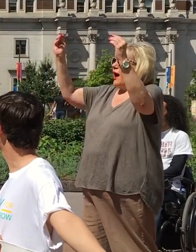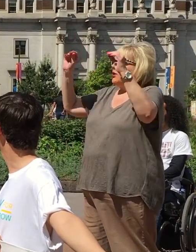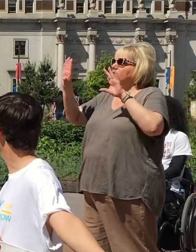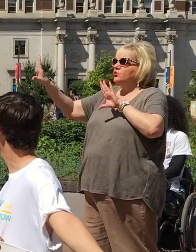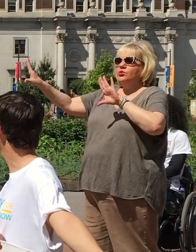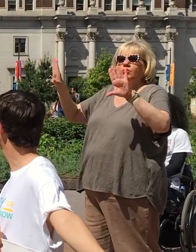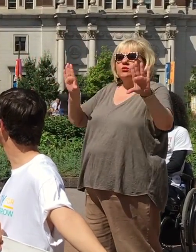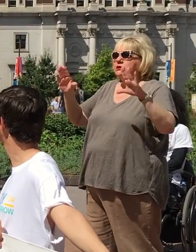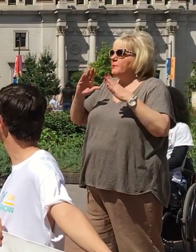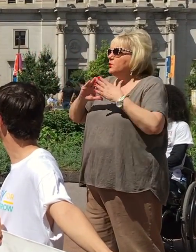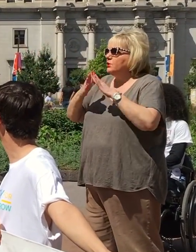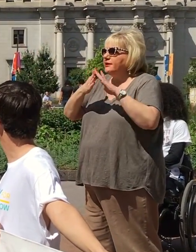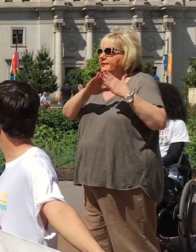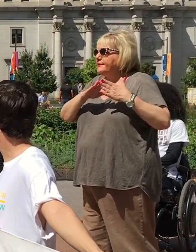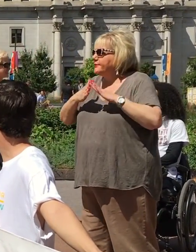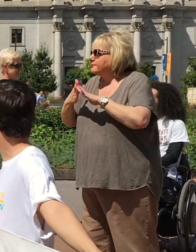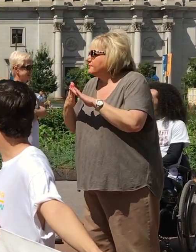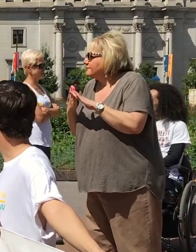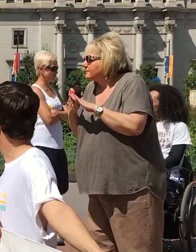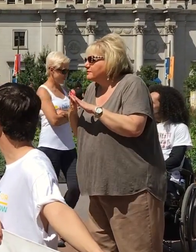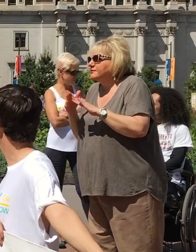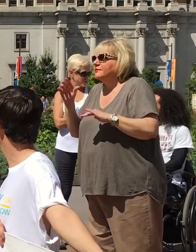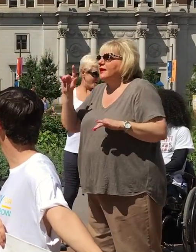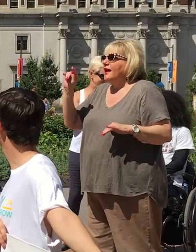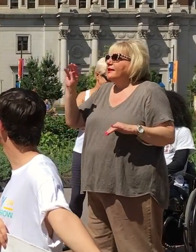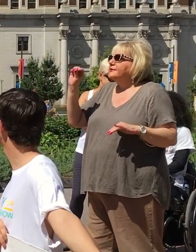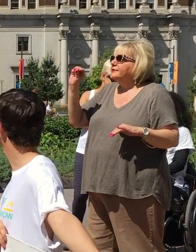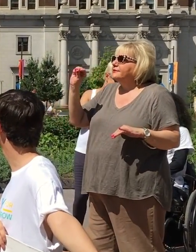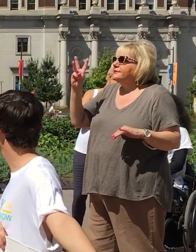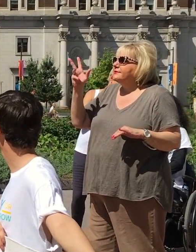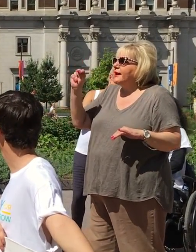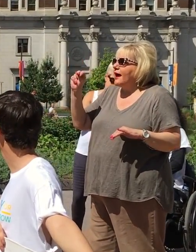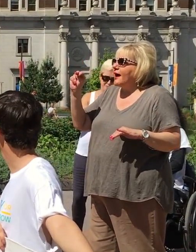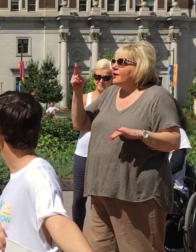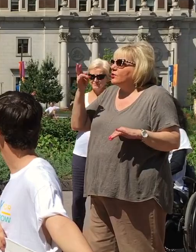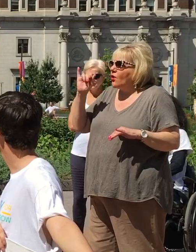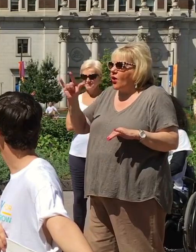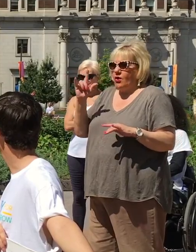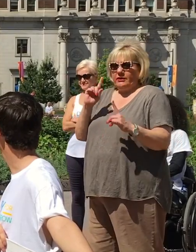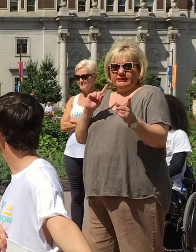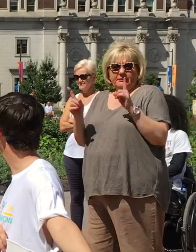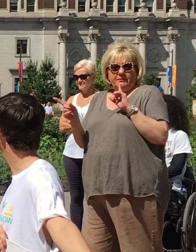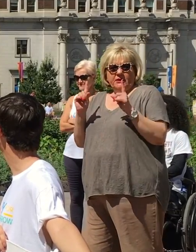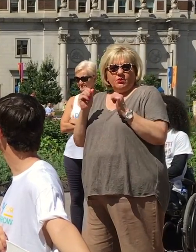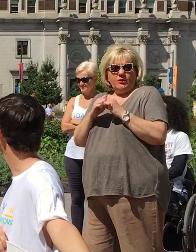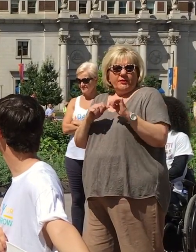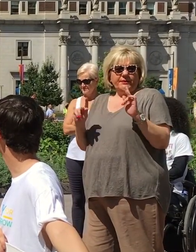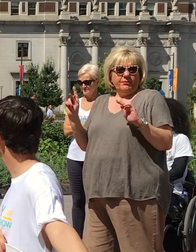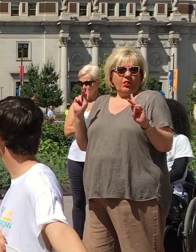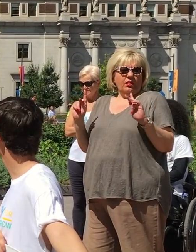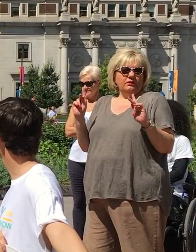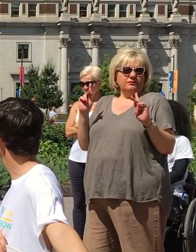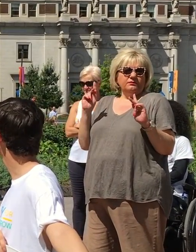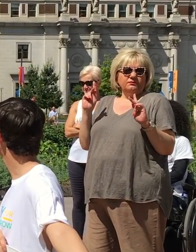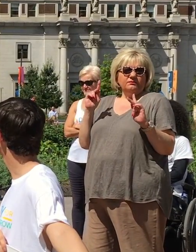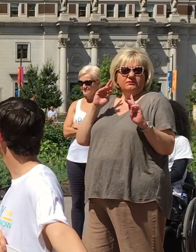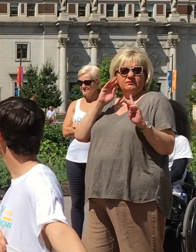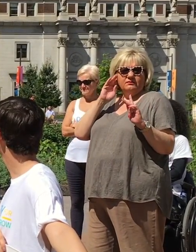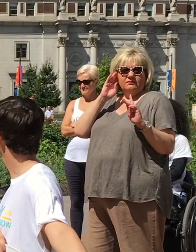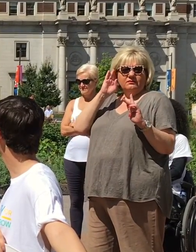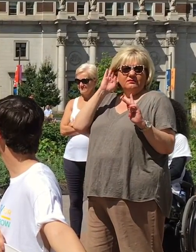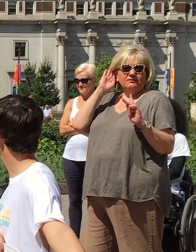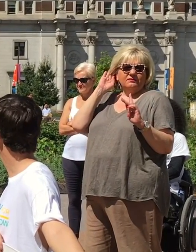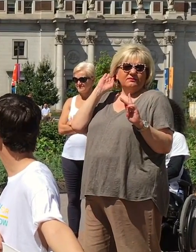communities, making sure that you're going. When you go to town halls and you're getting to speak to somebody that can, you